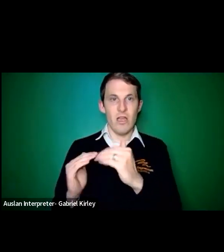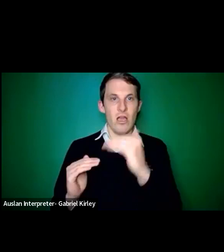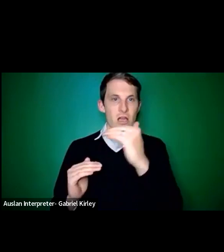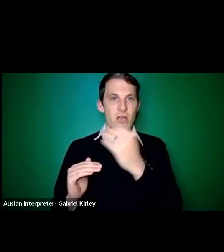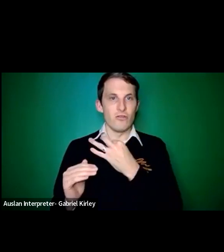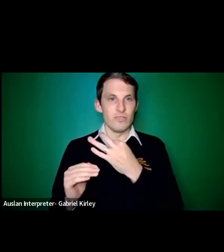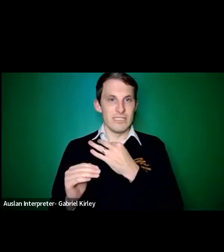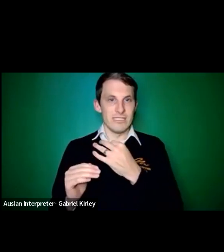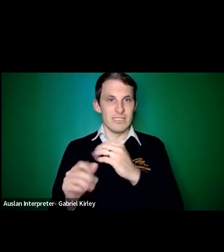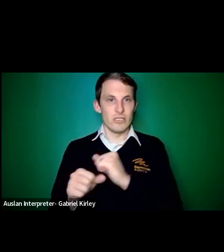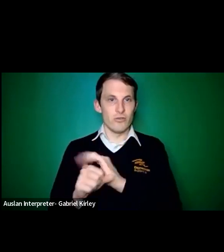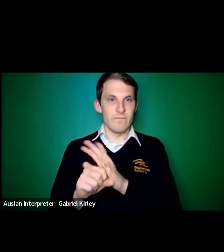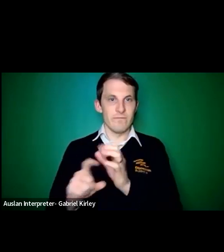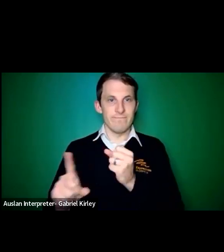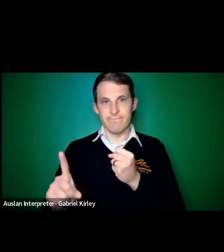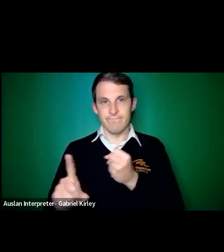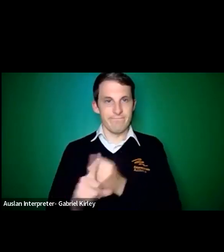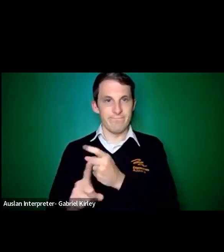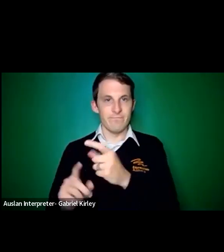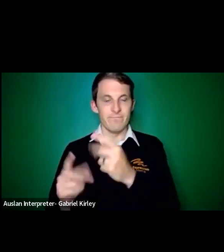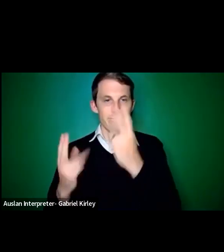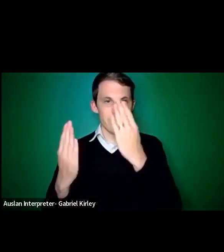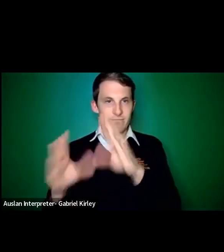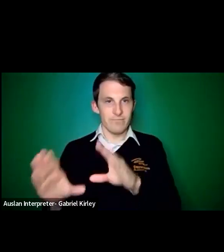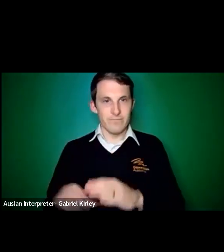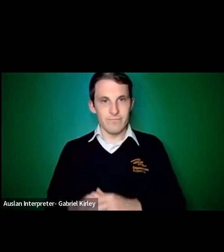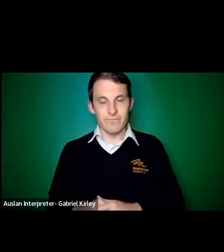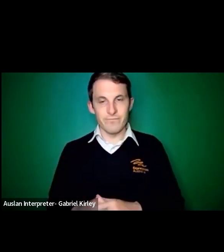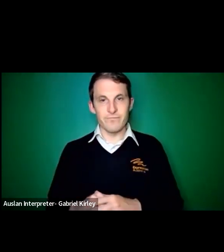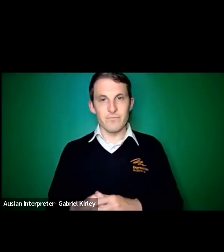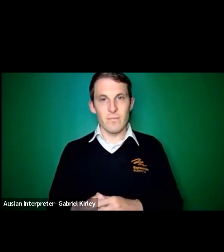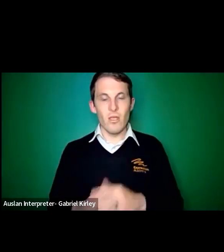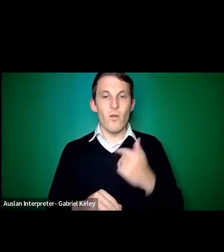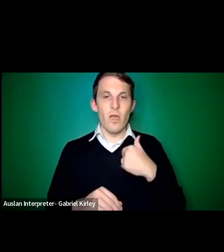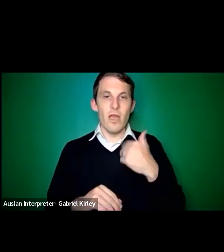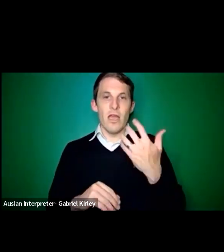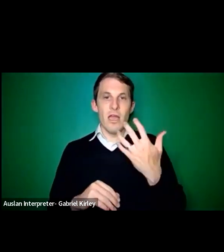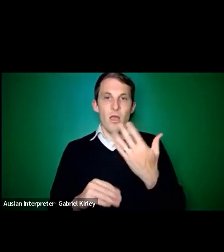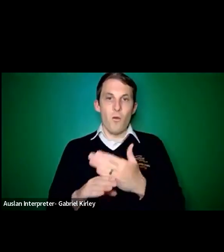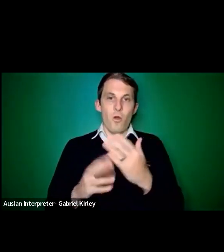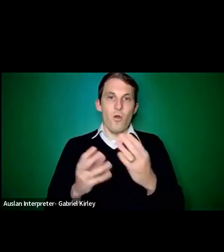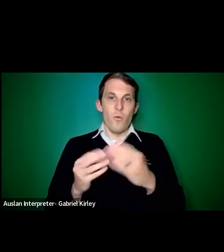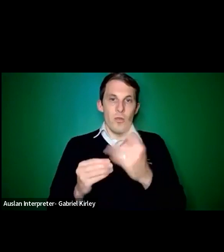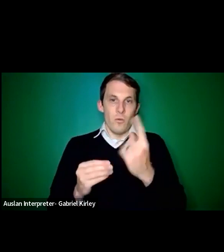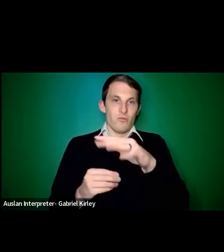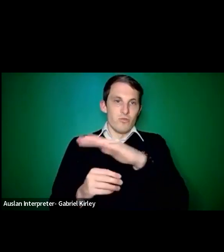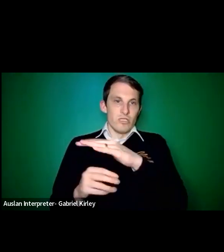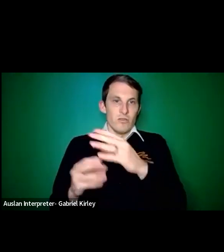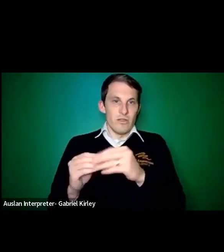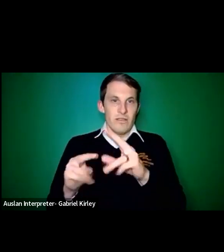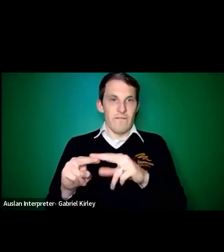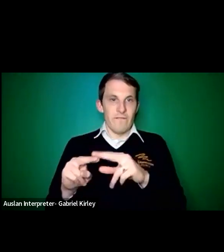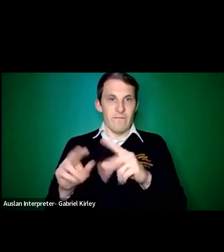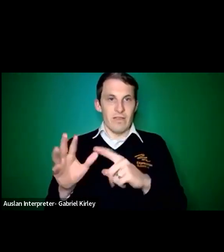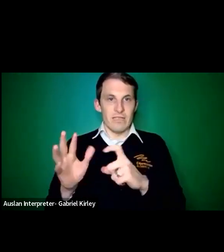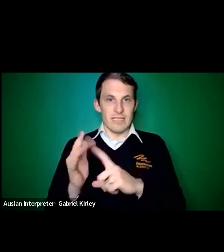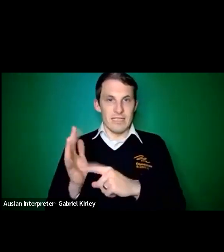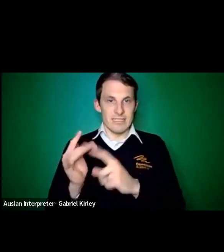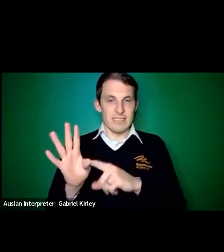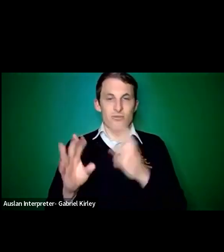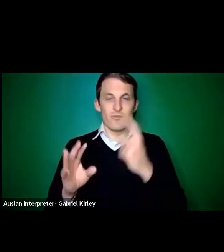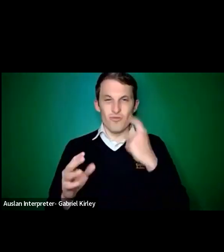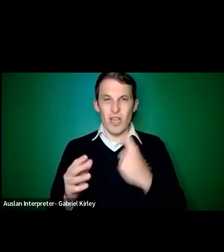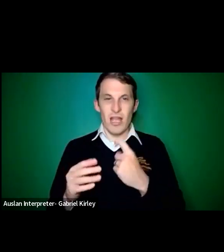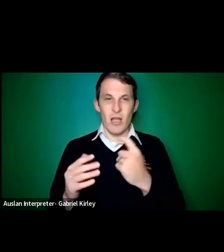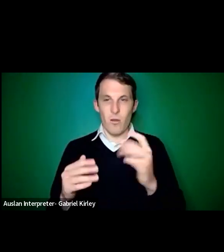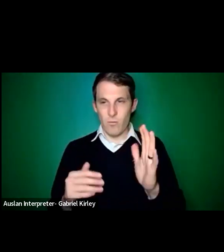from the disease. Now, we've certainly worked at a region with our facilities to vaccinate as many of